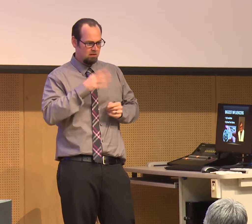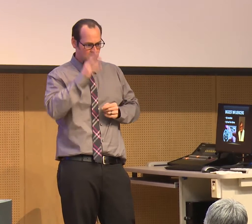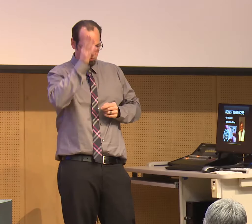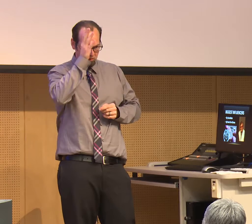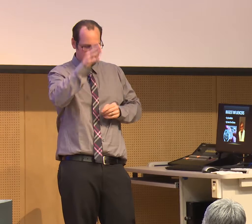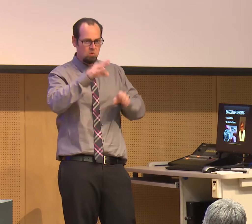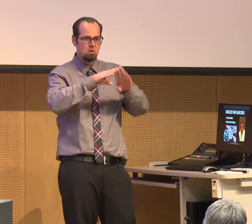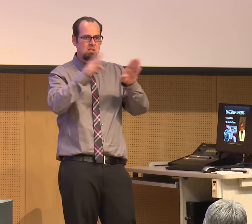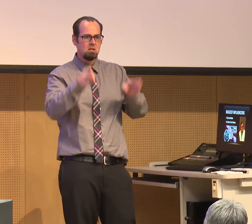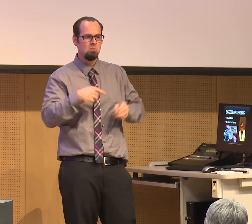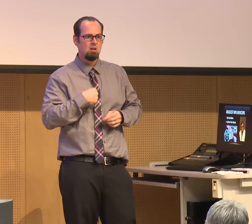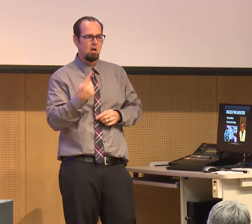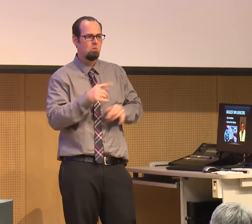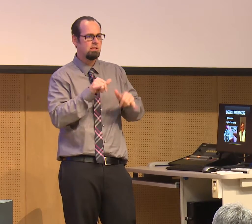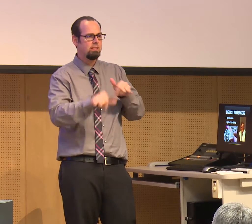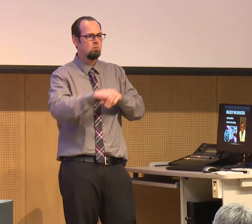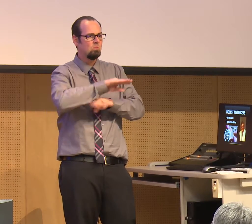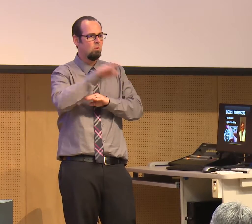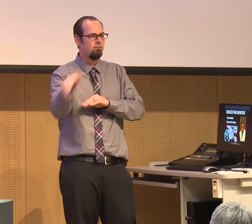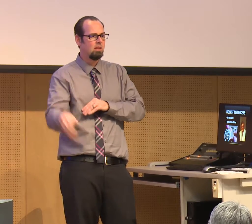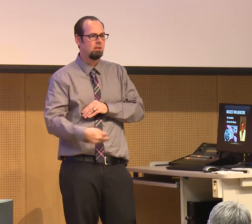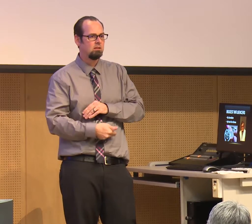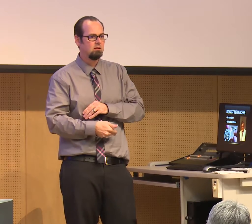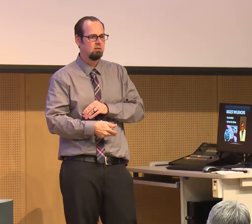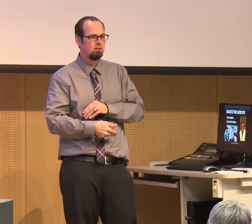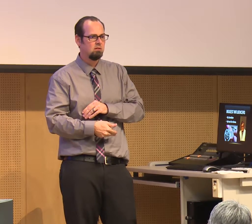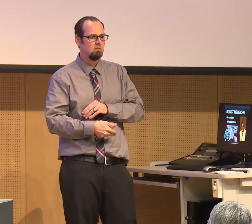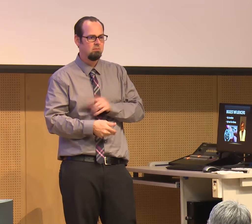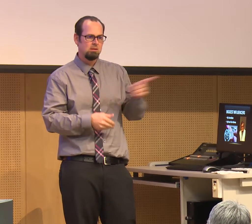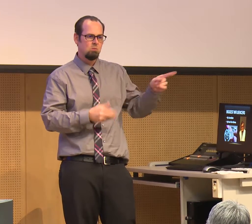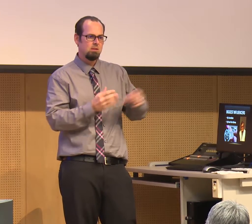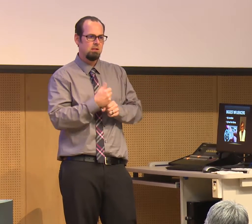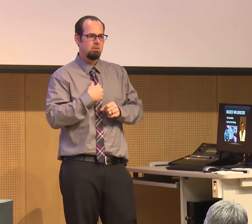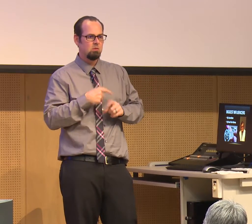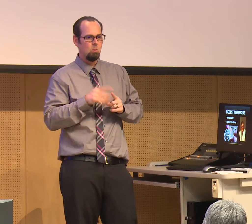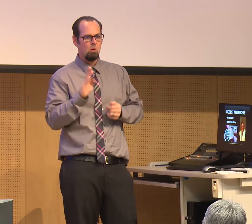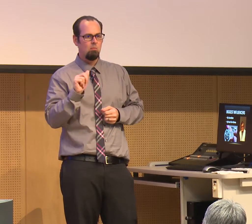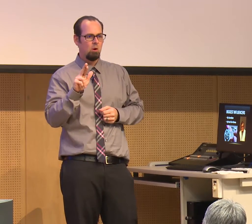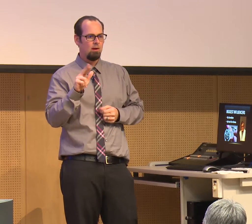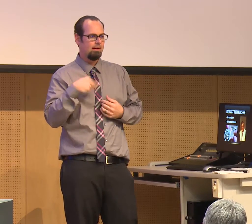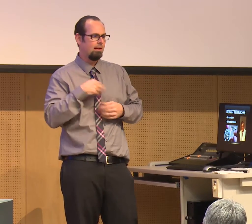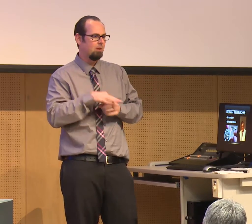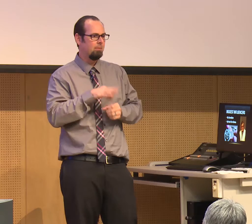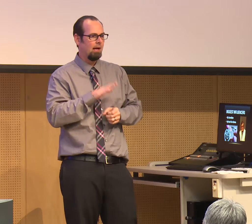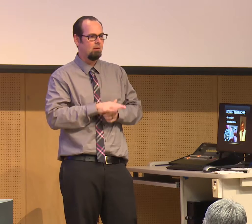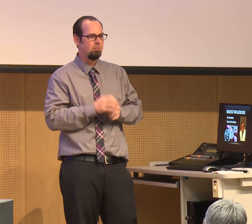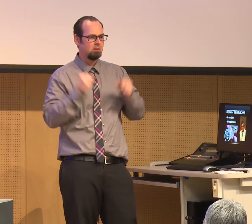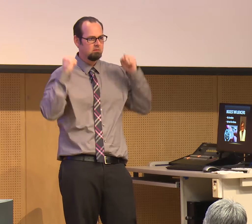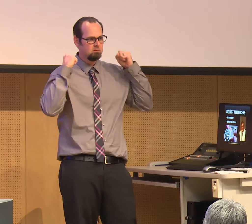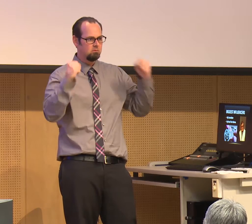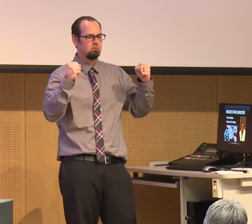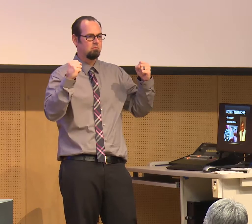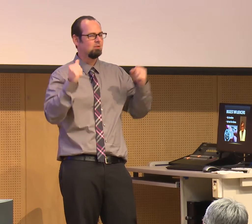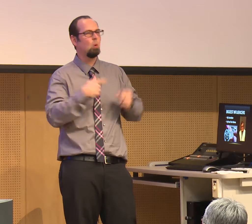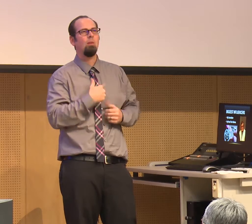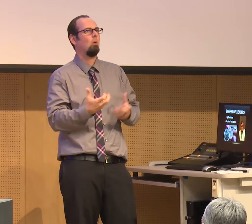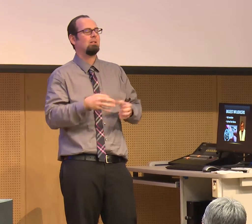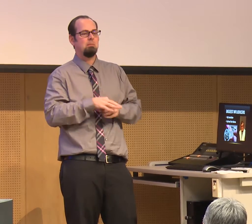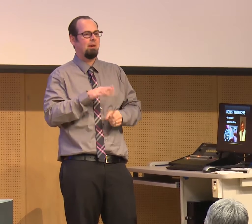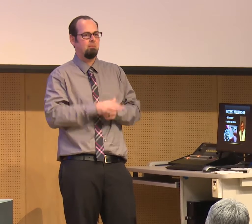He would come, and whenever I would stay over at my grandfather's house, there was always soda at the bar.